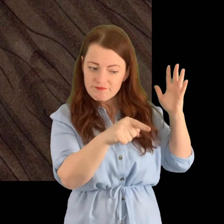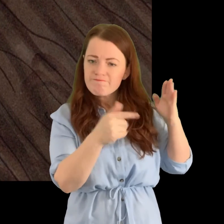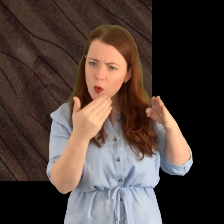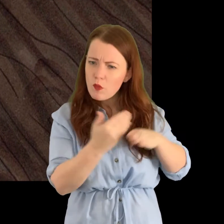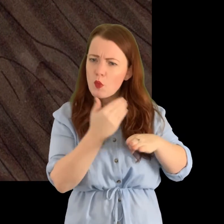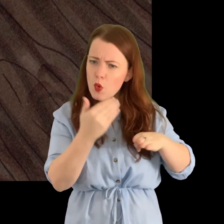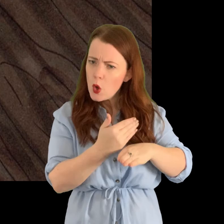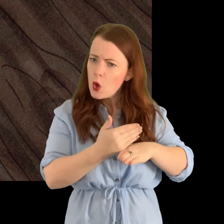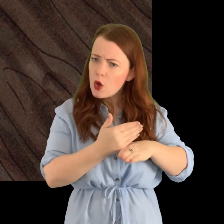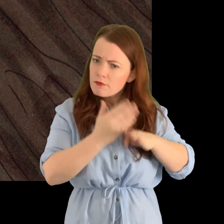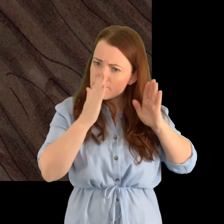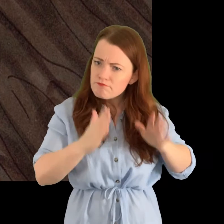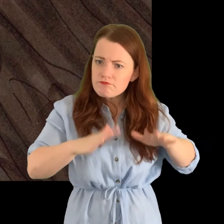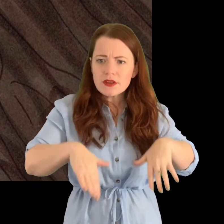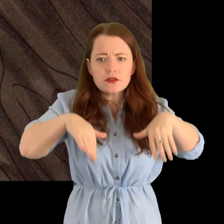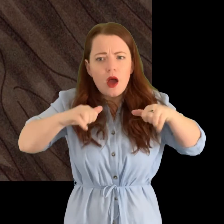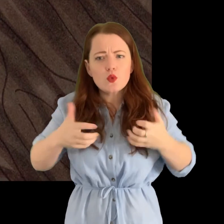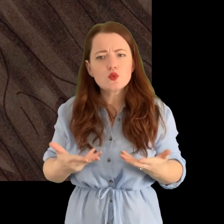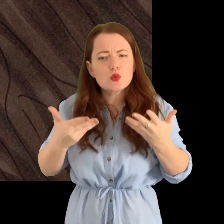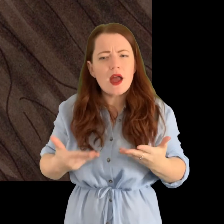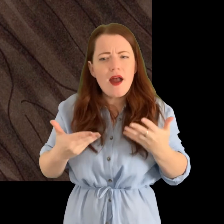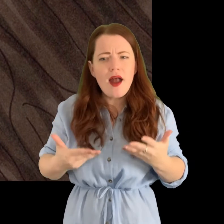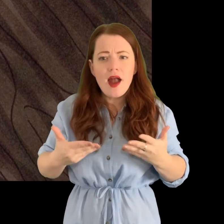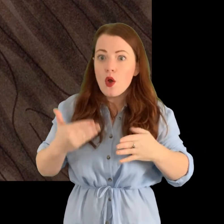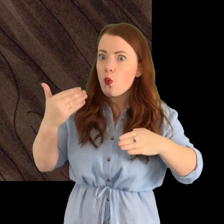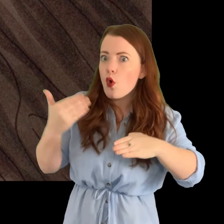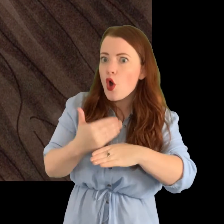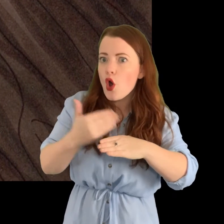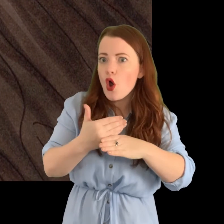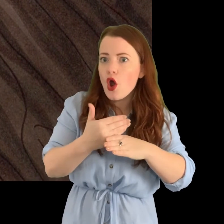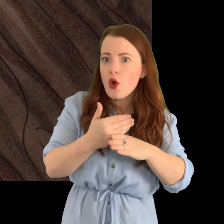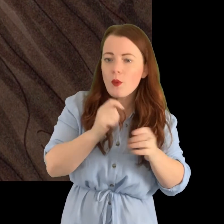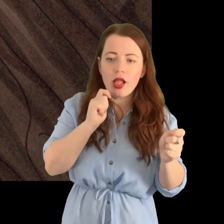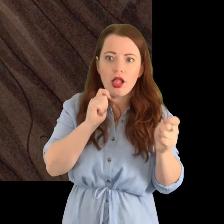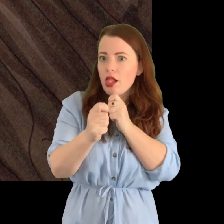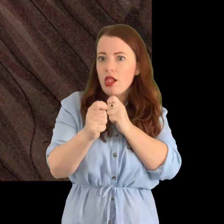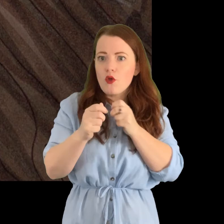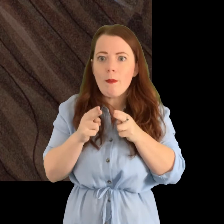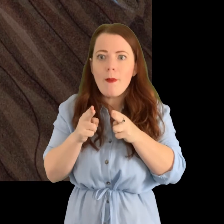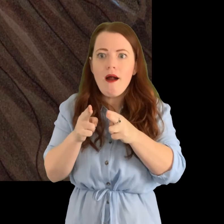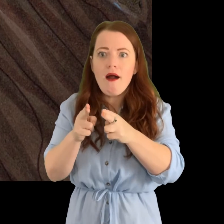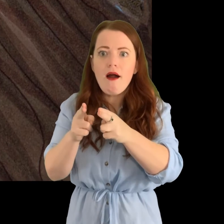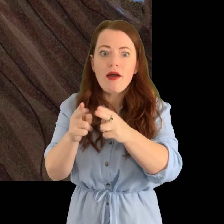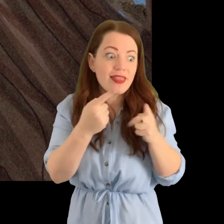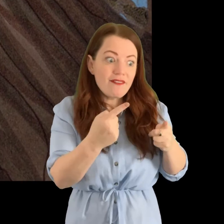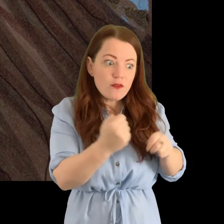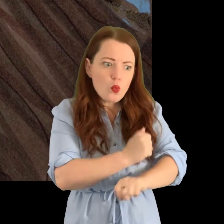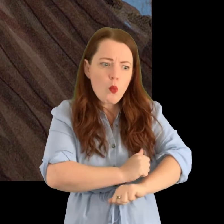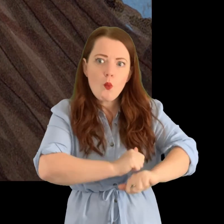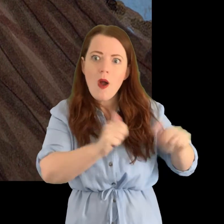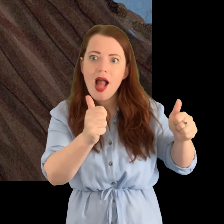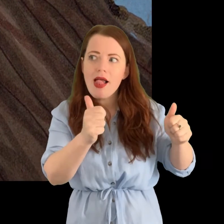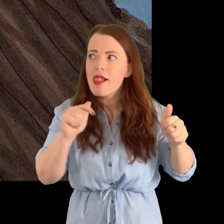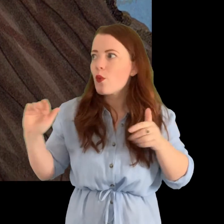But you have work to do that starts today, a work that takes you on a different path, a work, if you